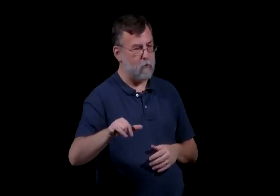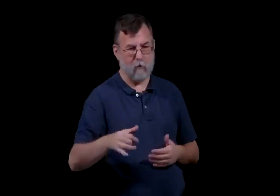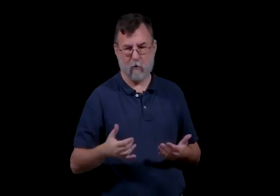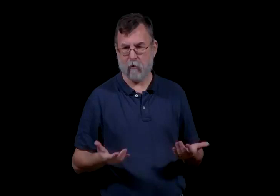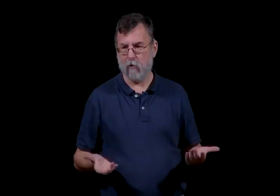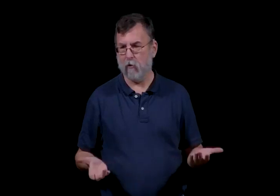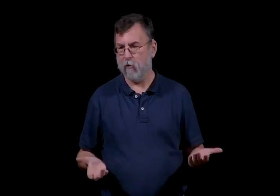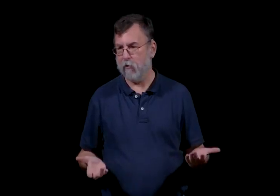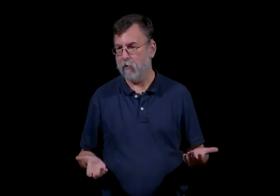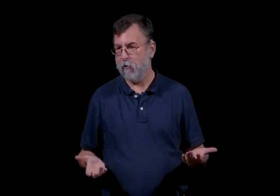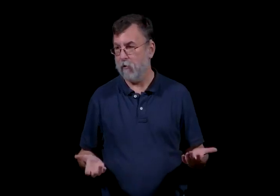forever.